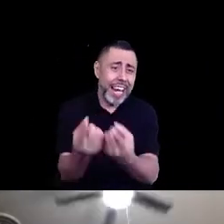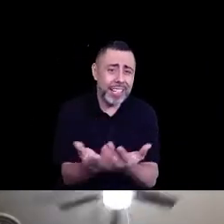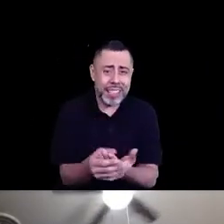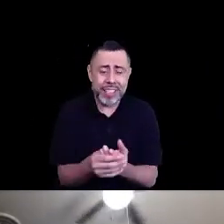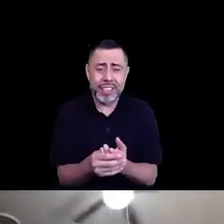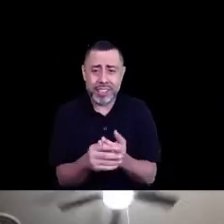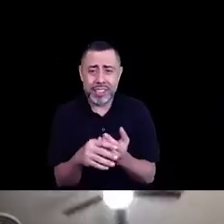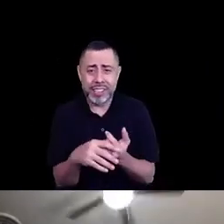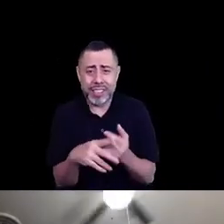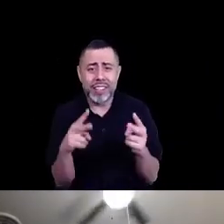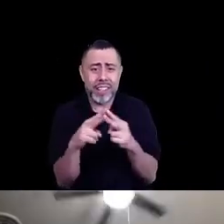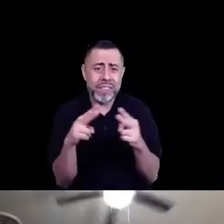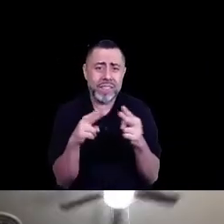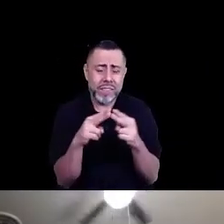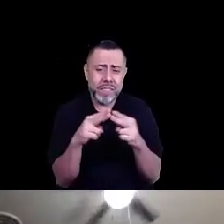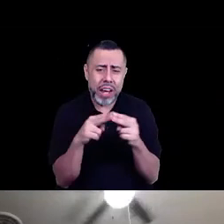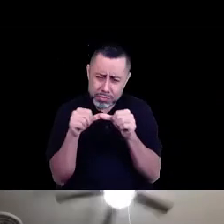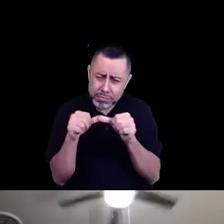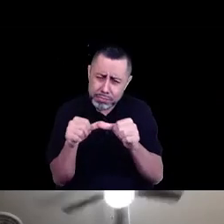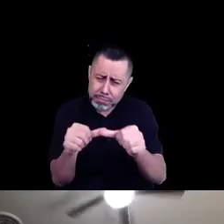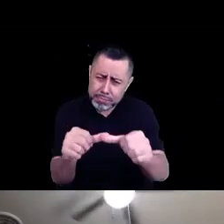very consistent and persistent. And